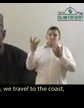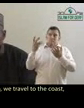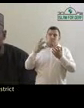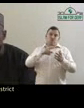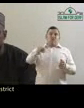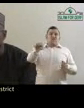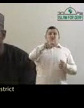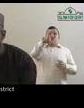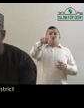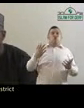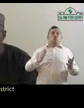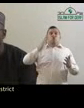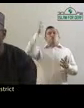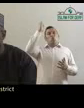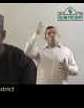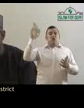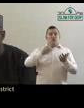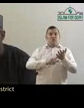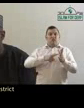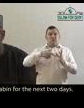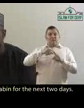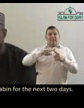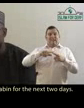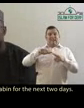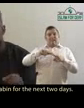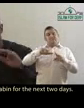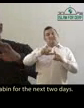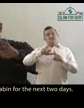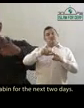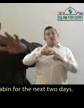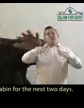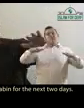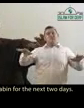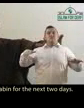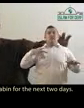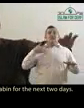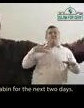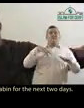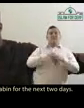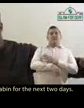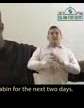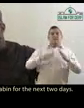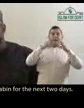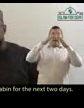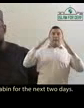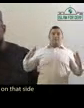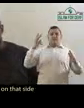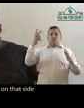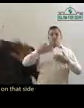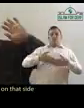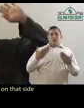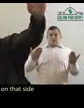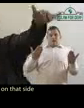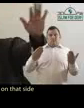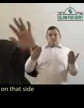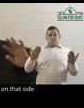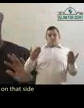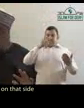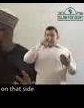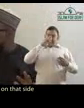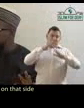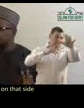the coast. We go up north to the Lake District. And we're going to live in a cabin for the next 2 days. Sisters on